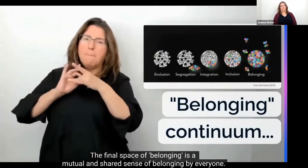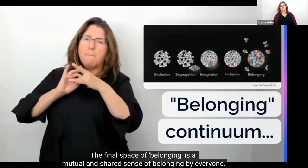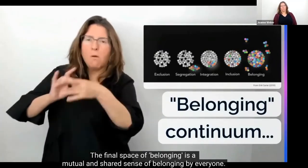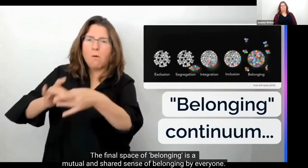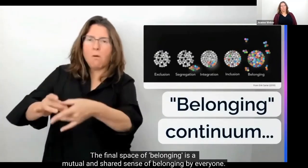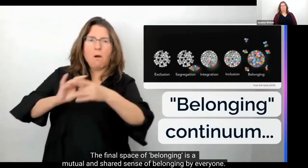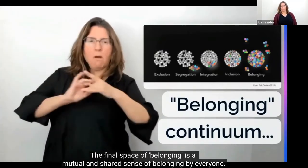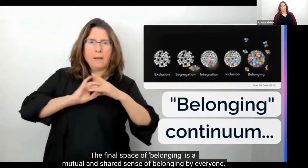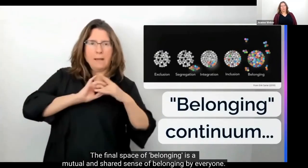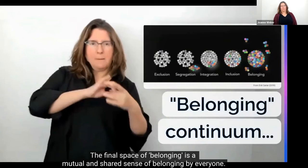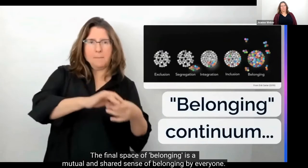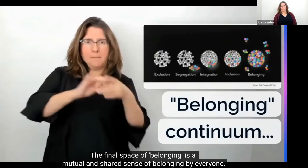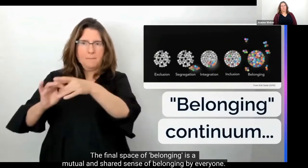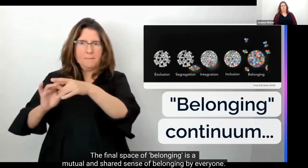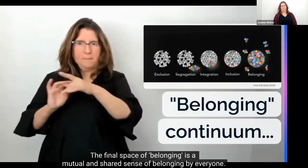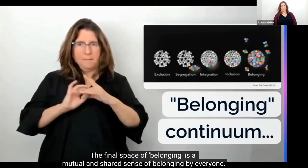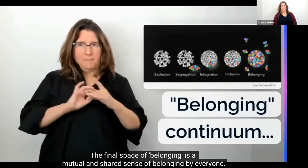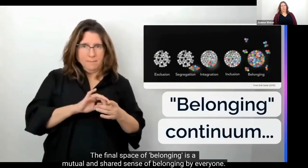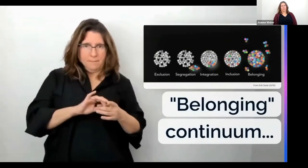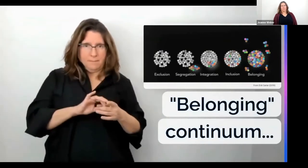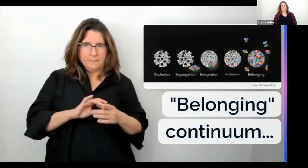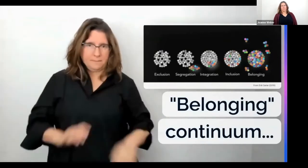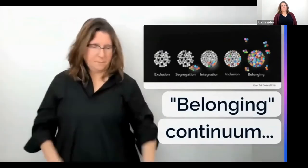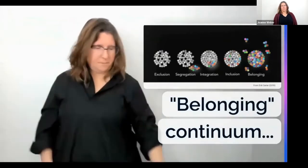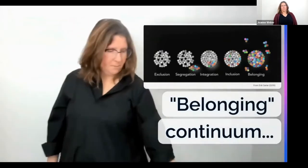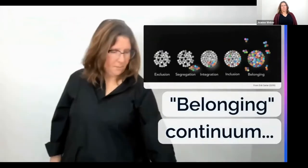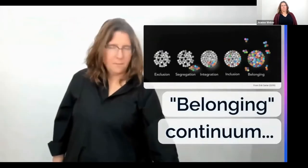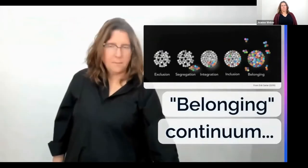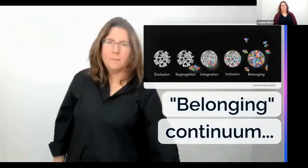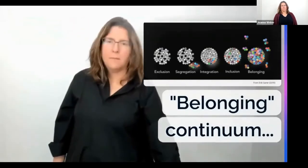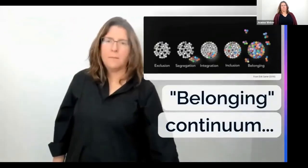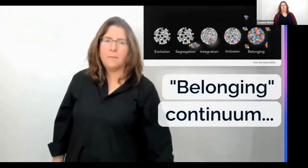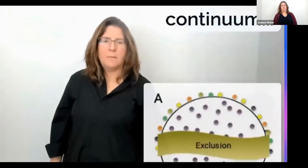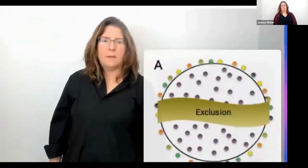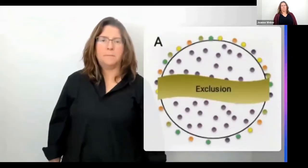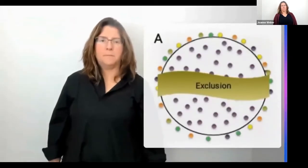and shared sense of belonging by everyone.